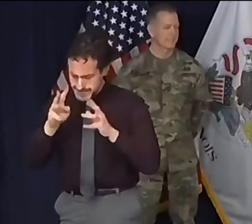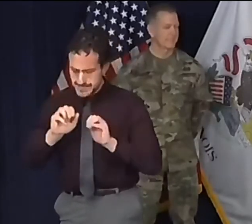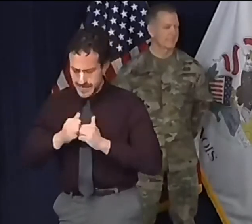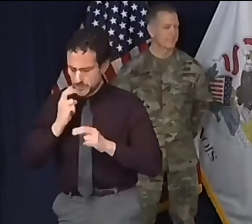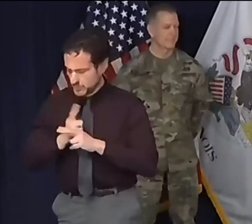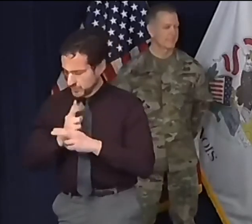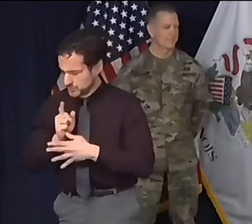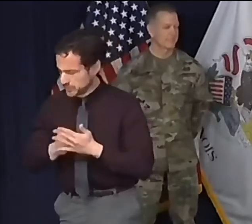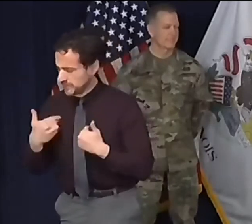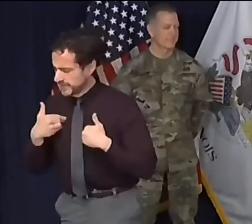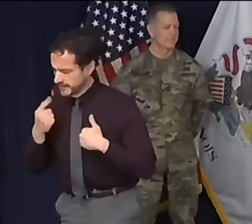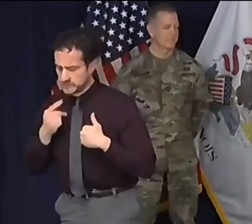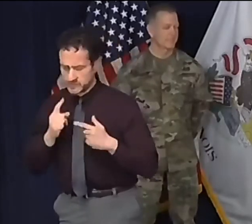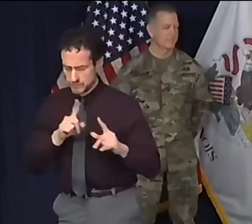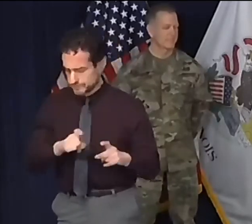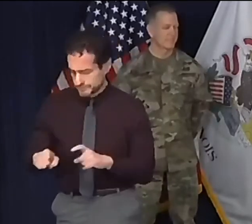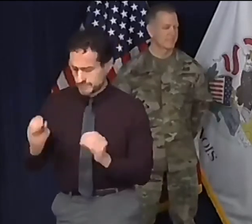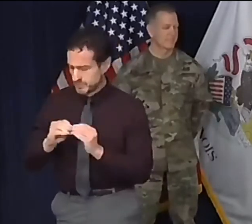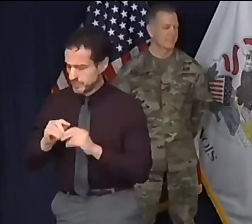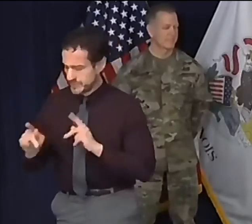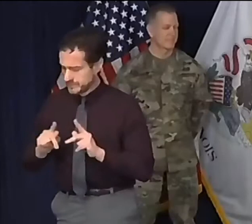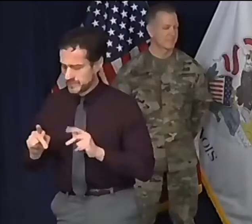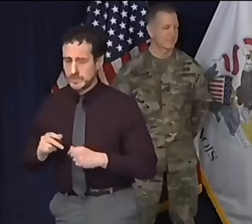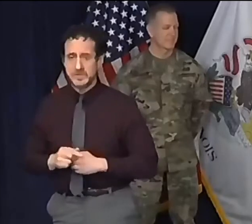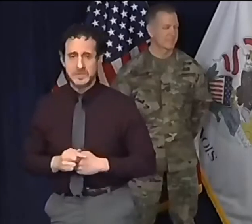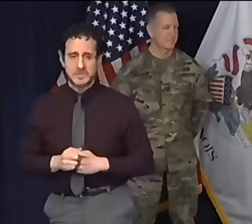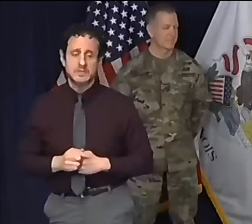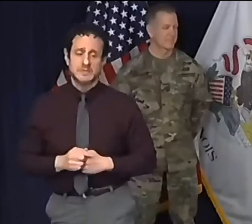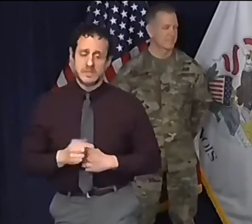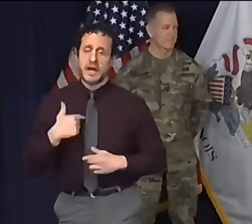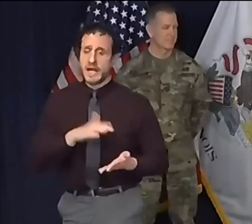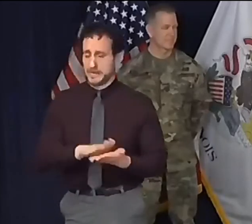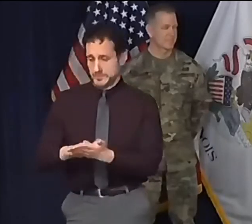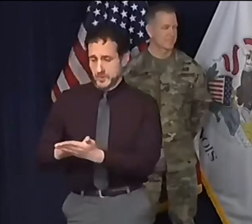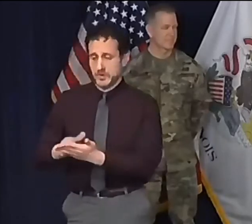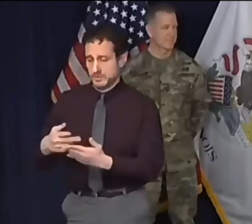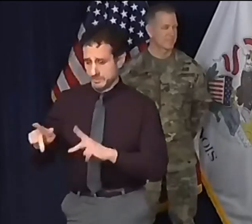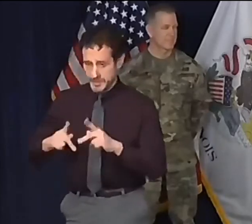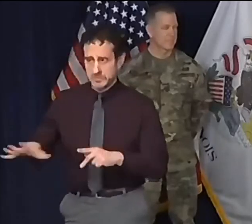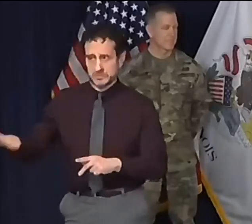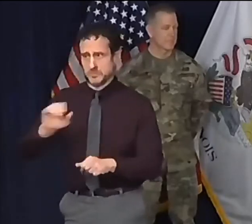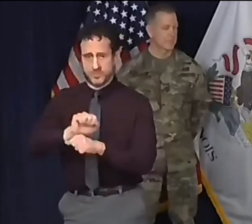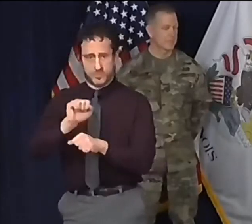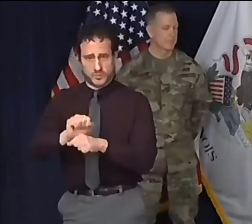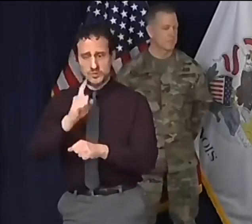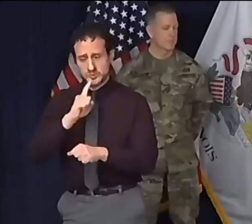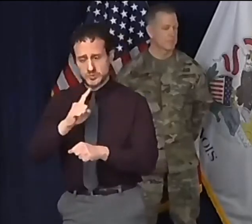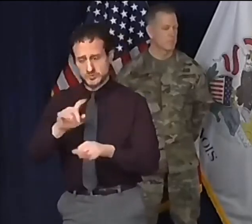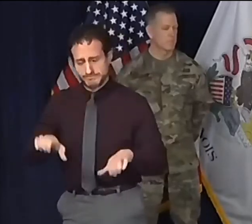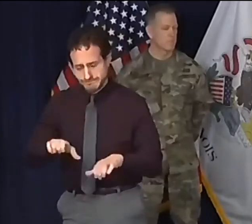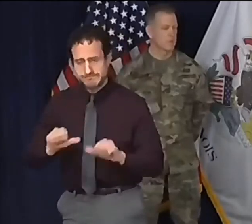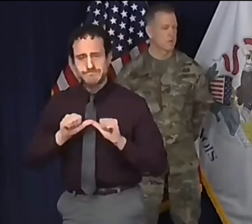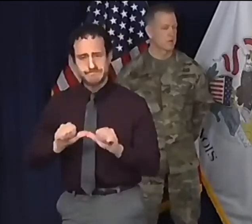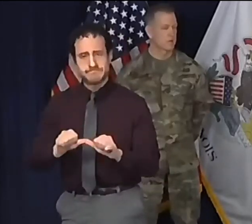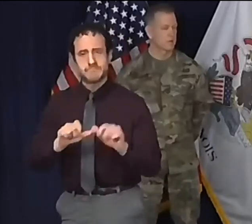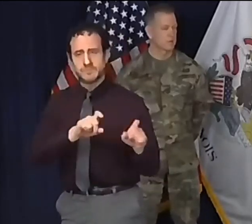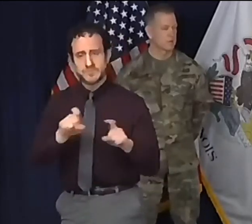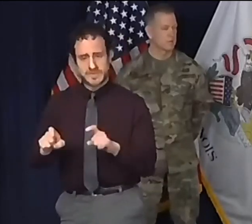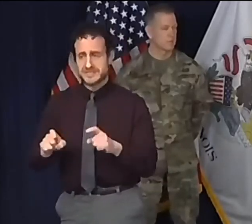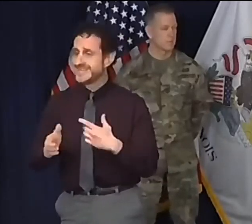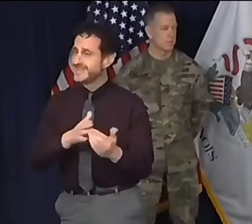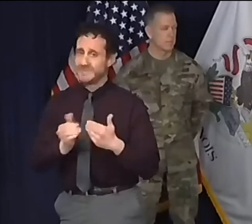everyone's hard work that we've been able to continue, despite the many challenges, to obtain laboratory supplies that are being seen